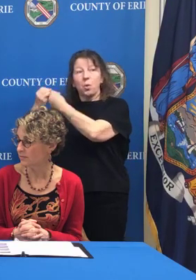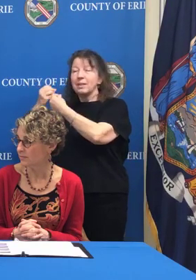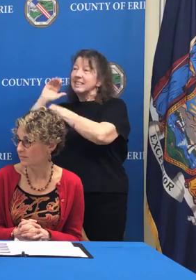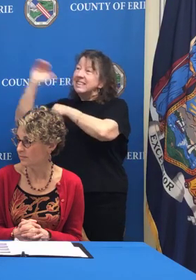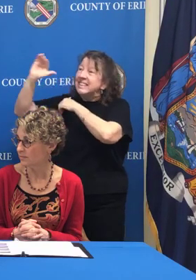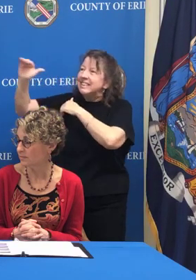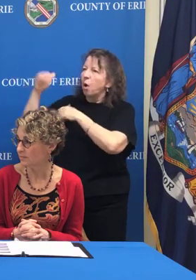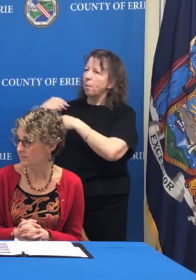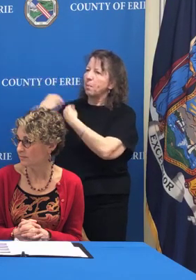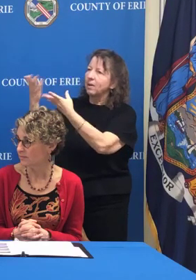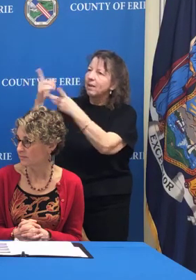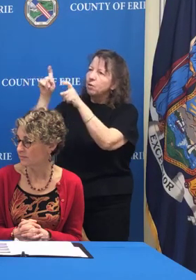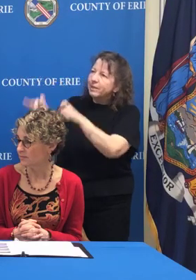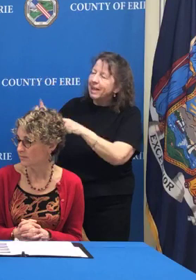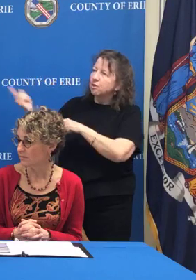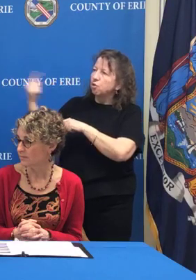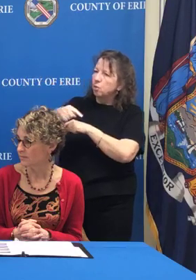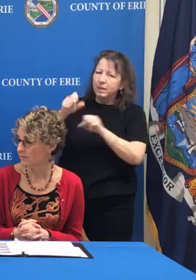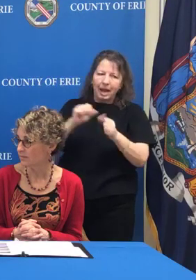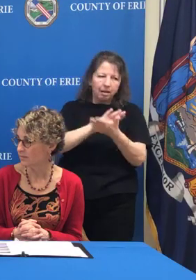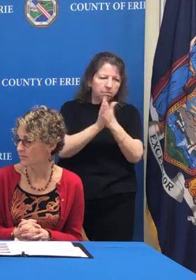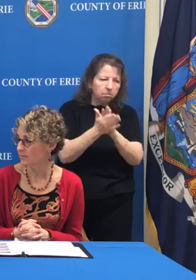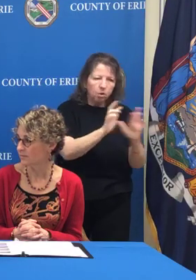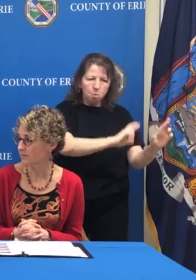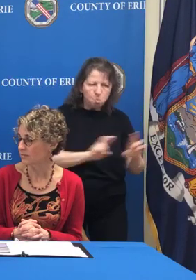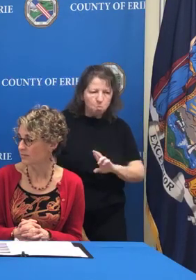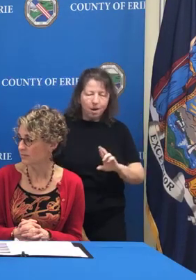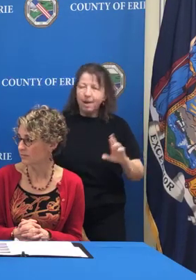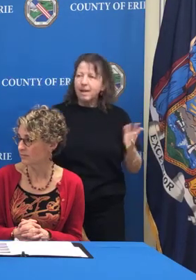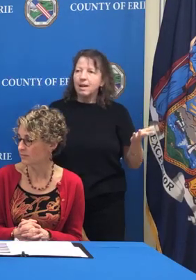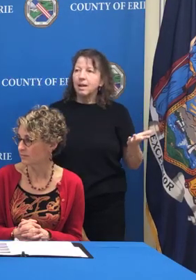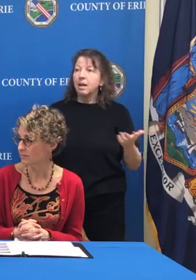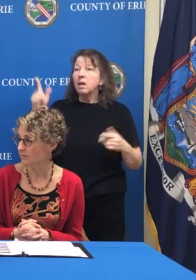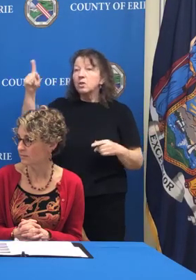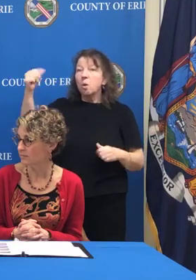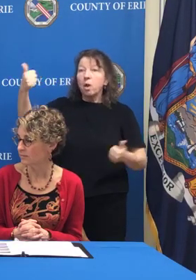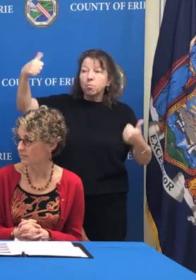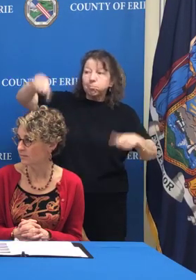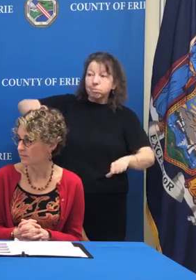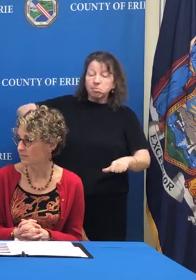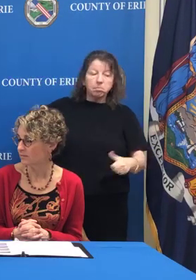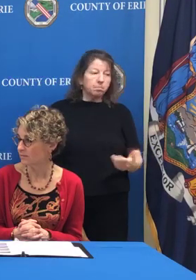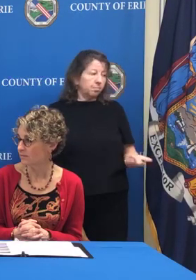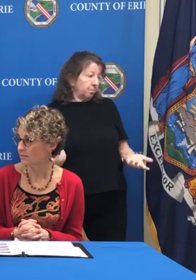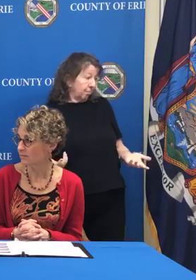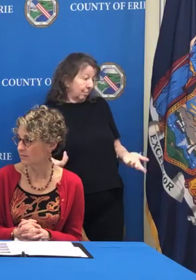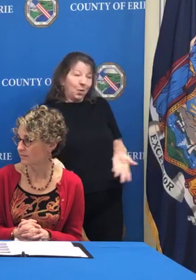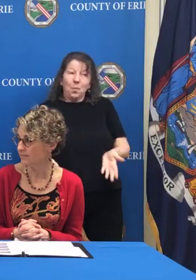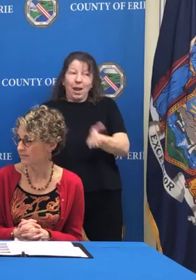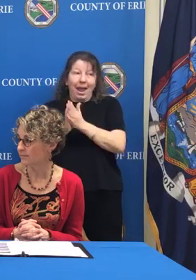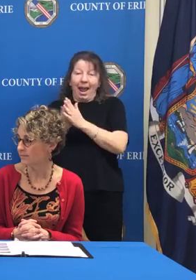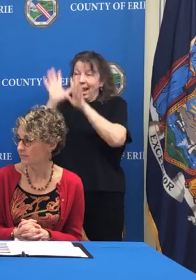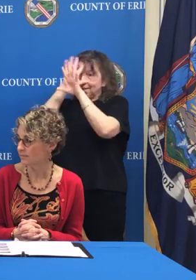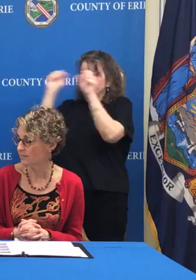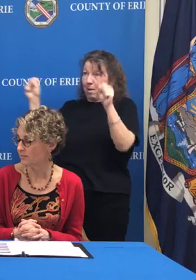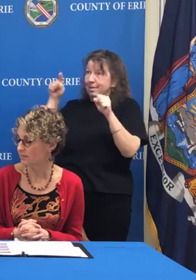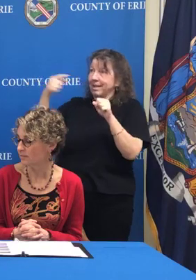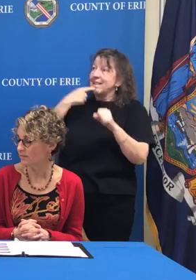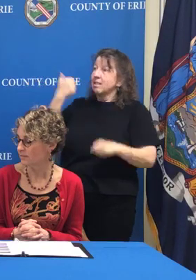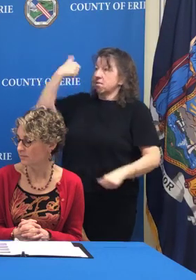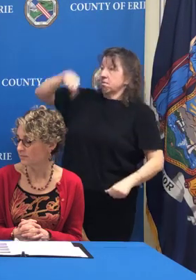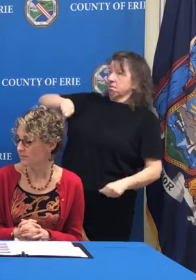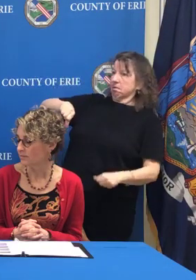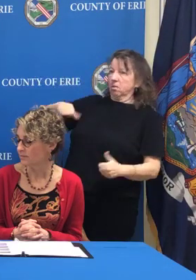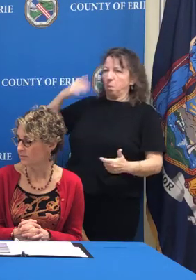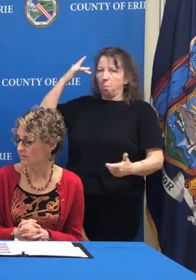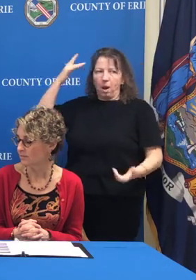to the United States so that we could become preparing. Why they did that, you'll have to ask that question to the President and the members of the White House